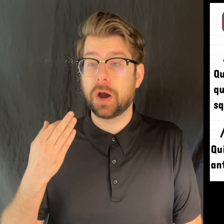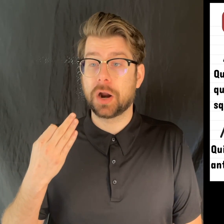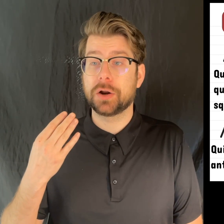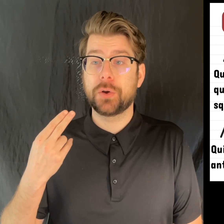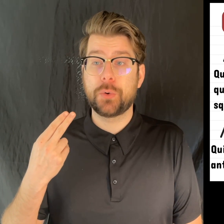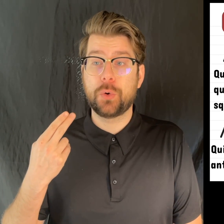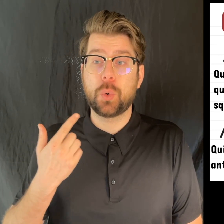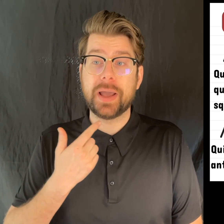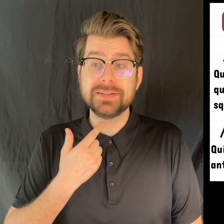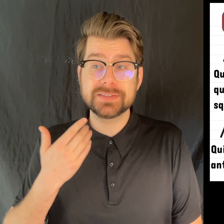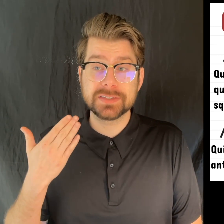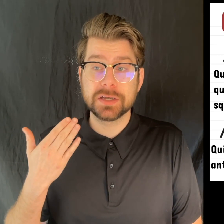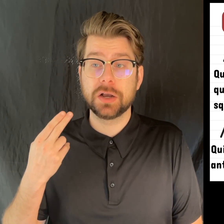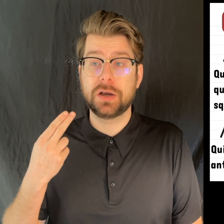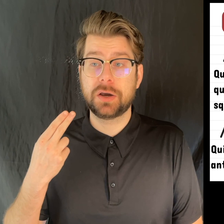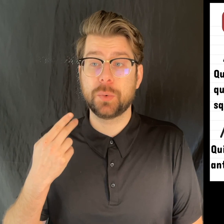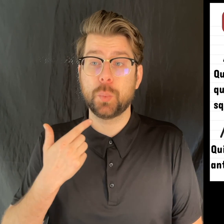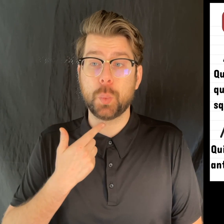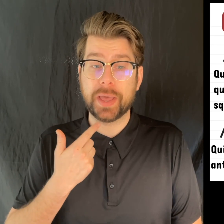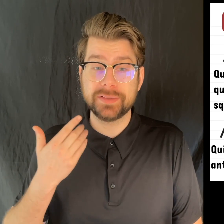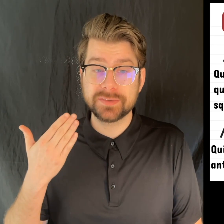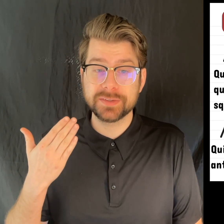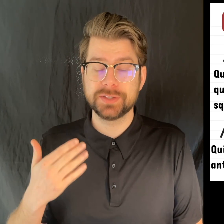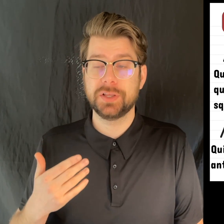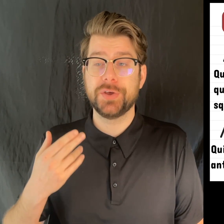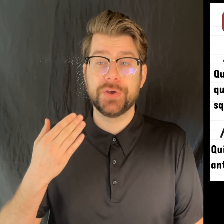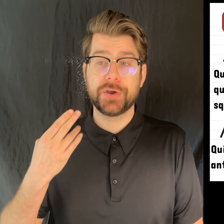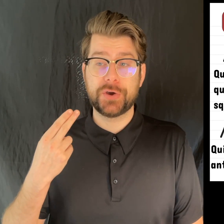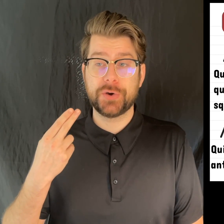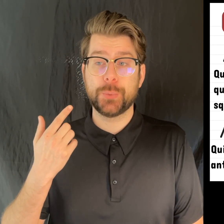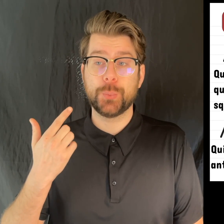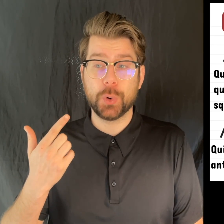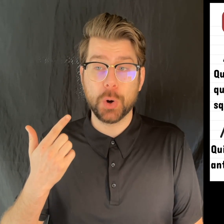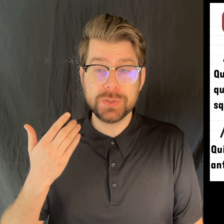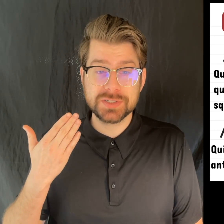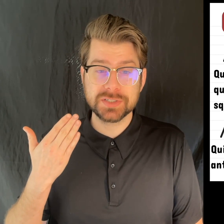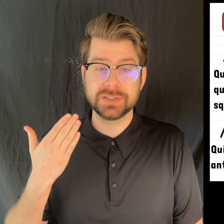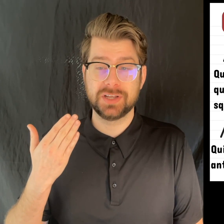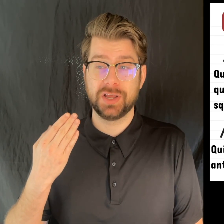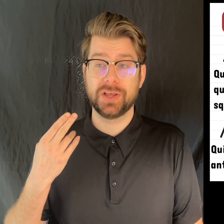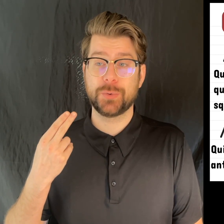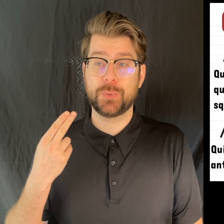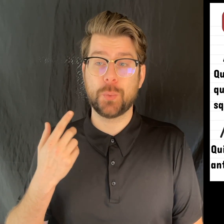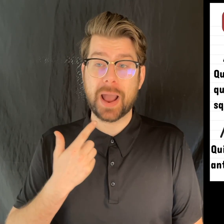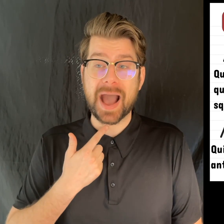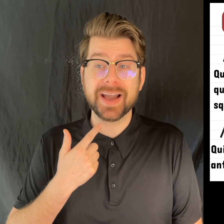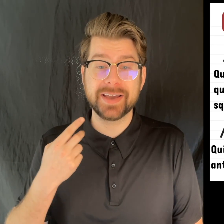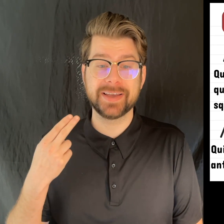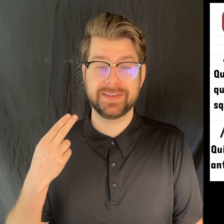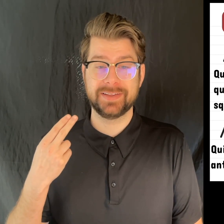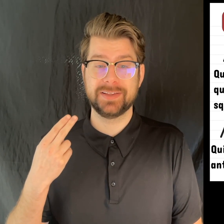are quit, quit, quote, quack,